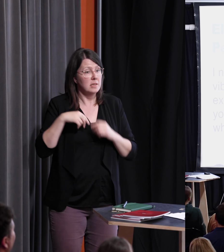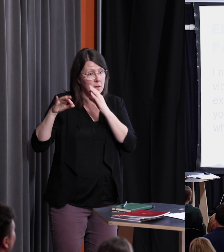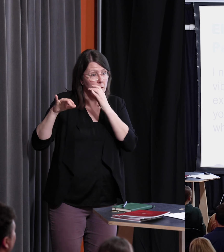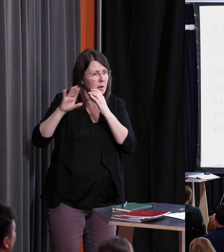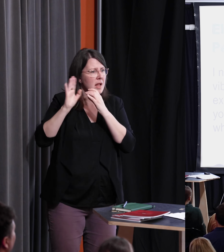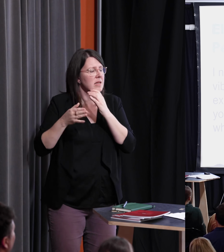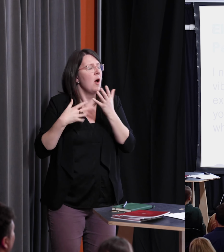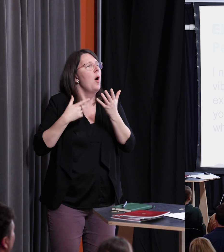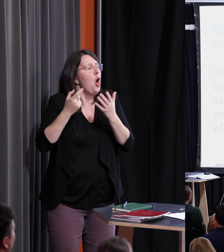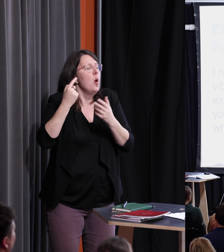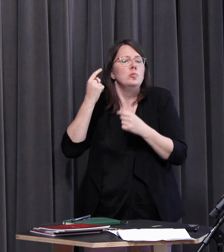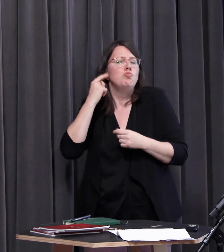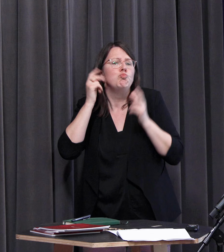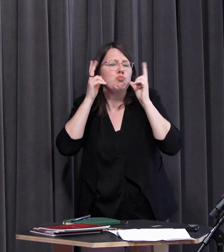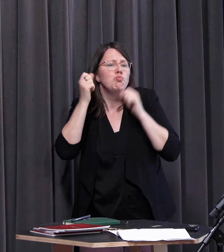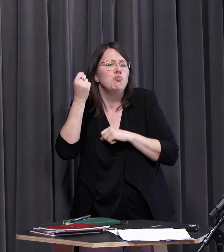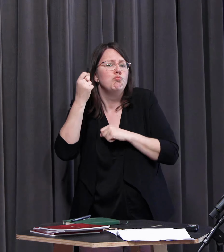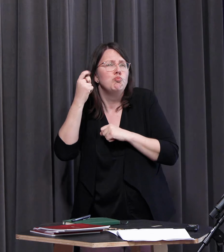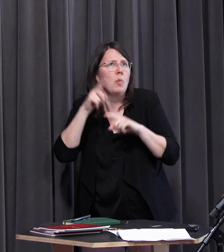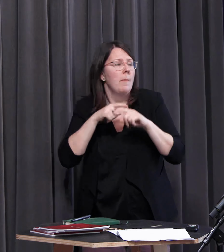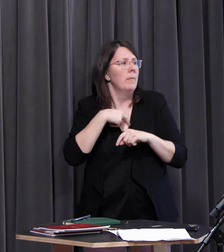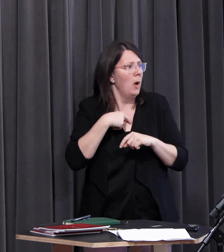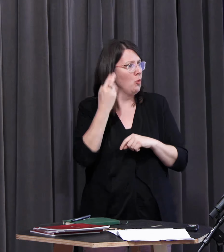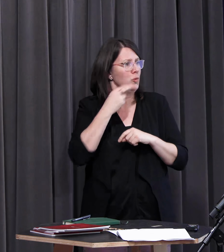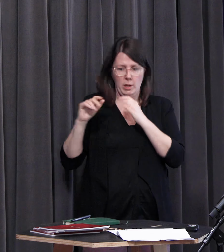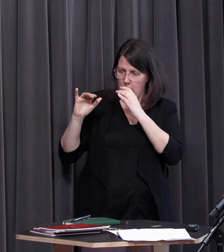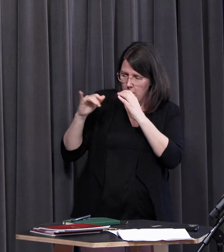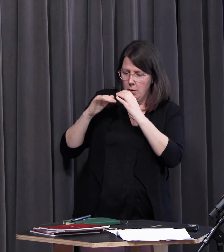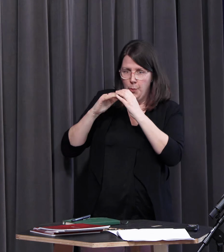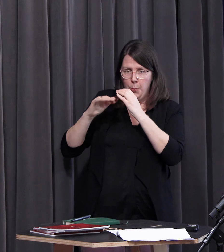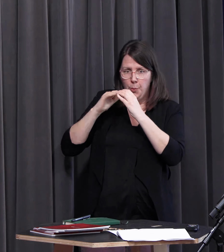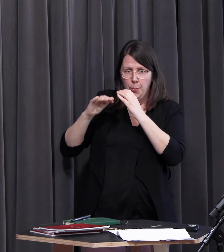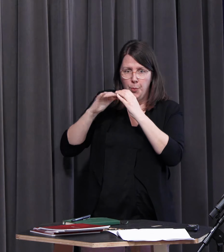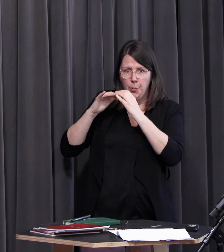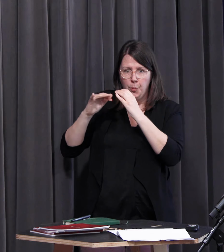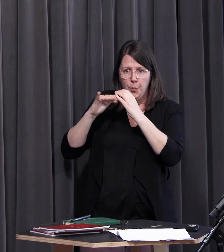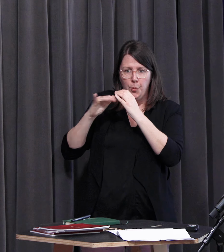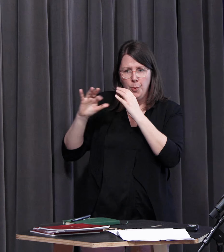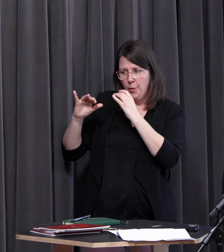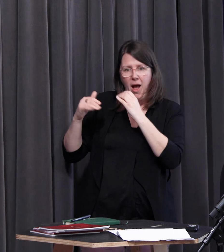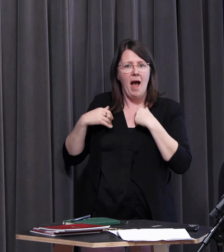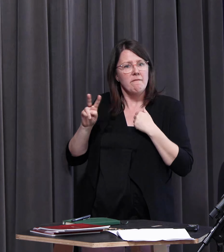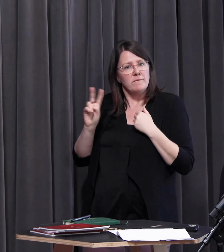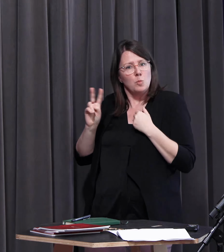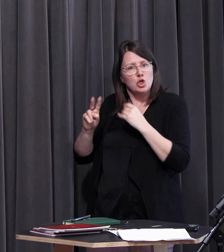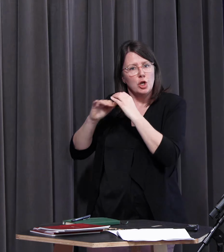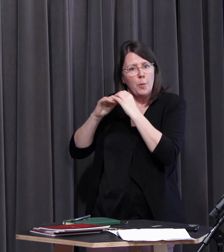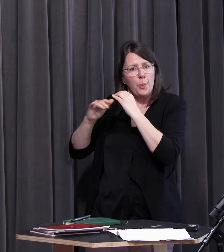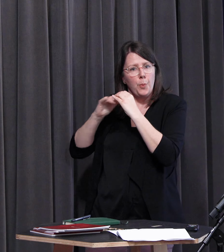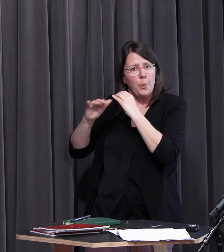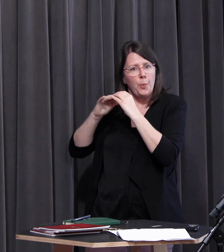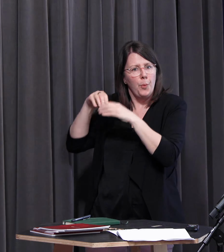She had never felt that before. And she, oh my goodness, it was like an awakening to her, which was beautiful, among so many other things. But then to